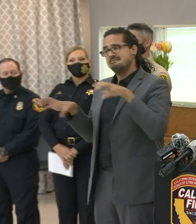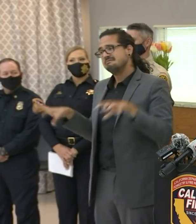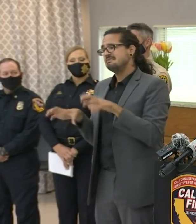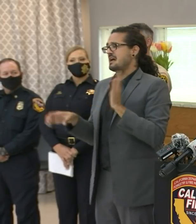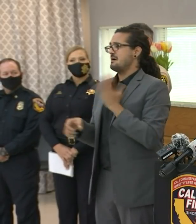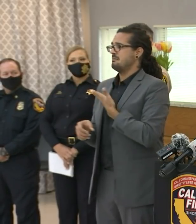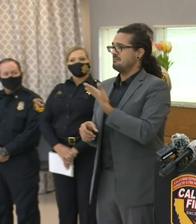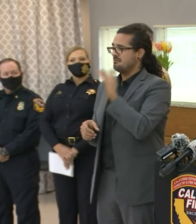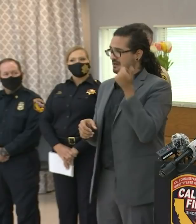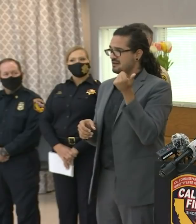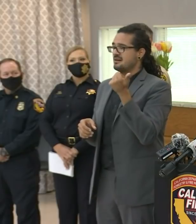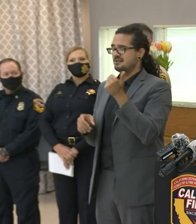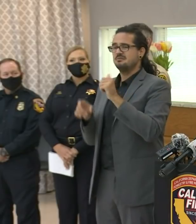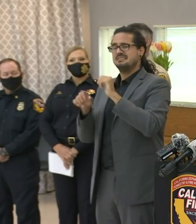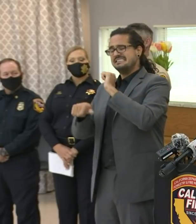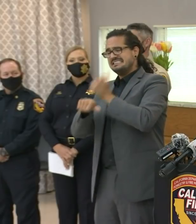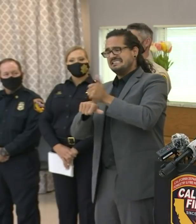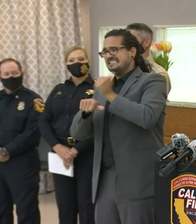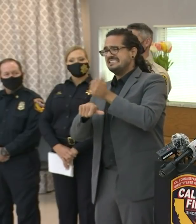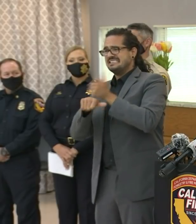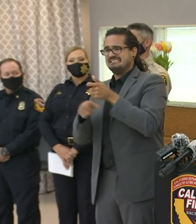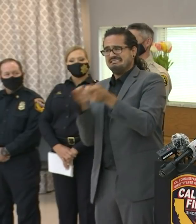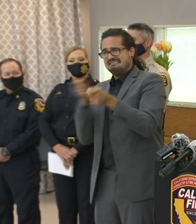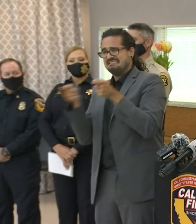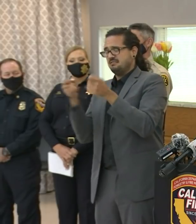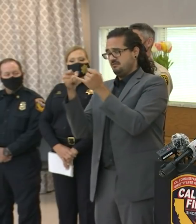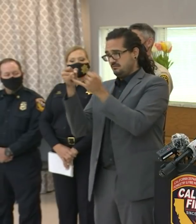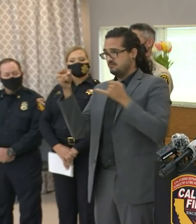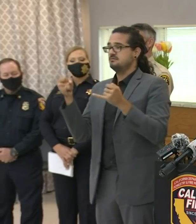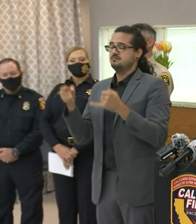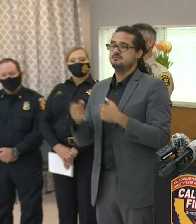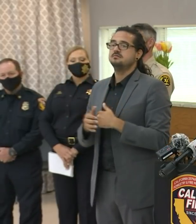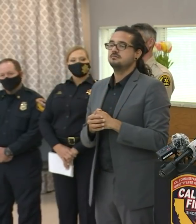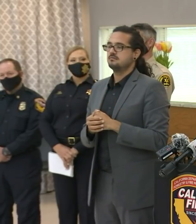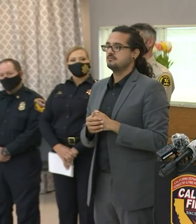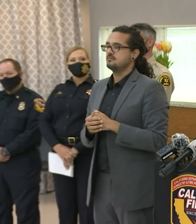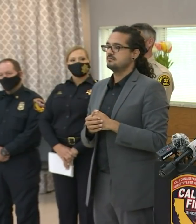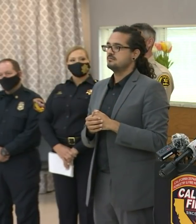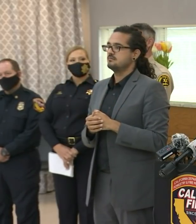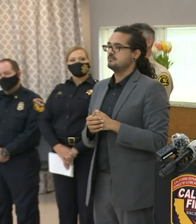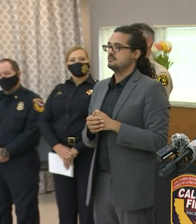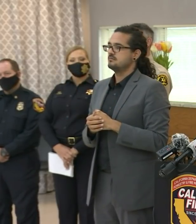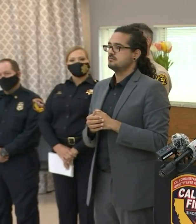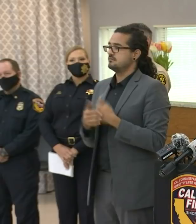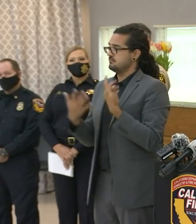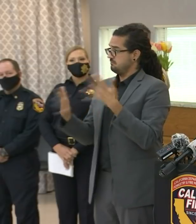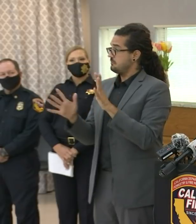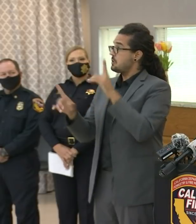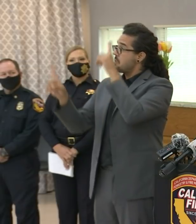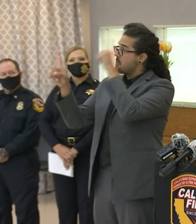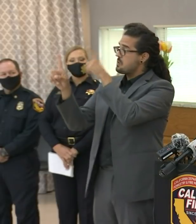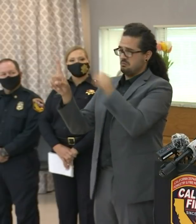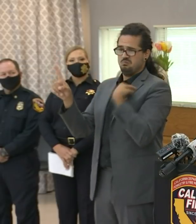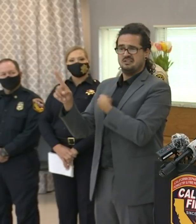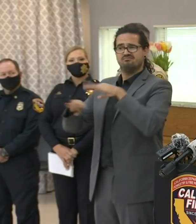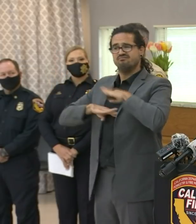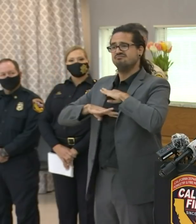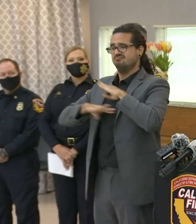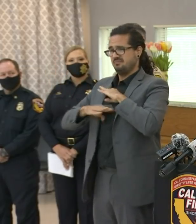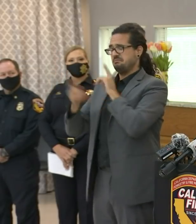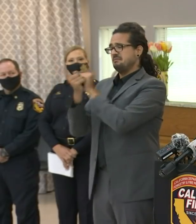can, and we're meeting our objectives that we've set with our folks. On the north zone of the fire, it's looking really good as